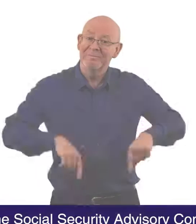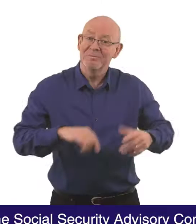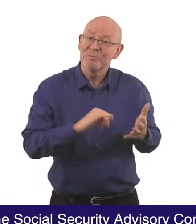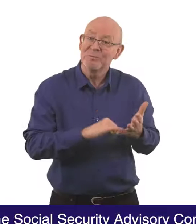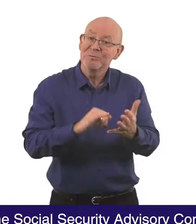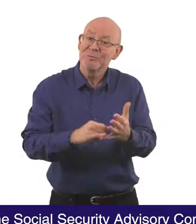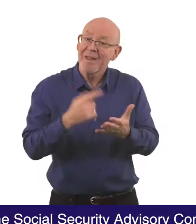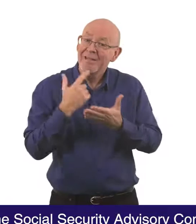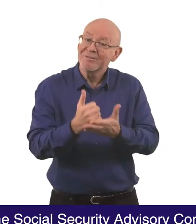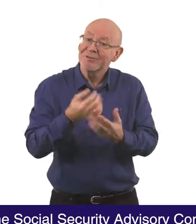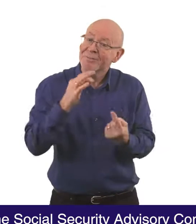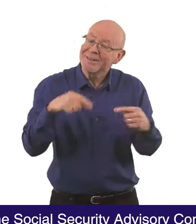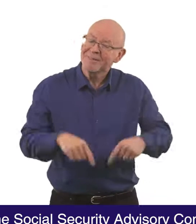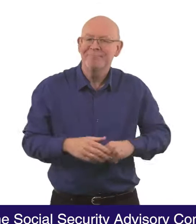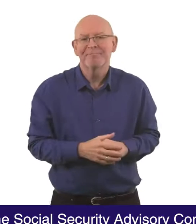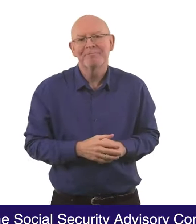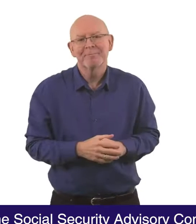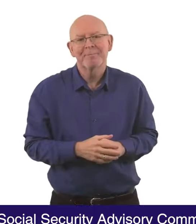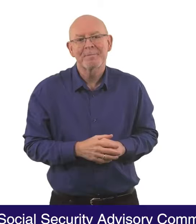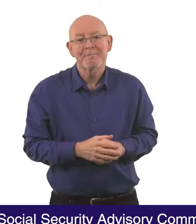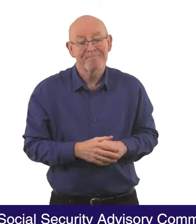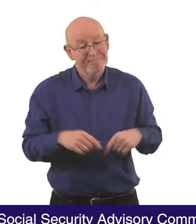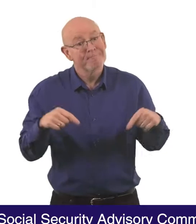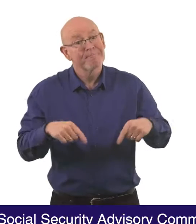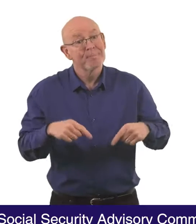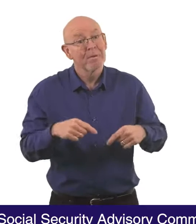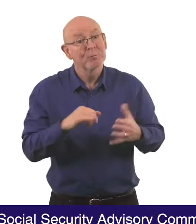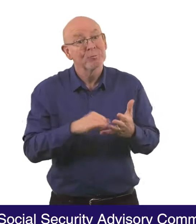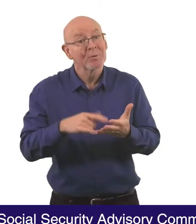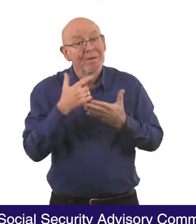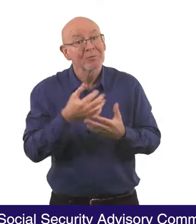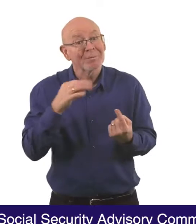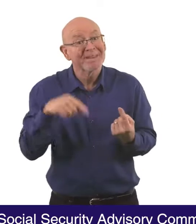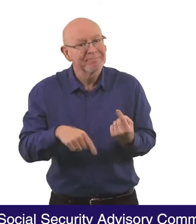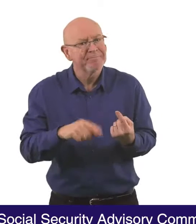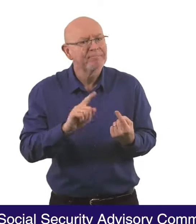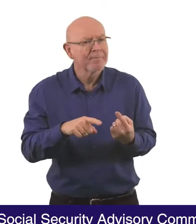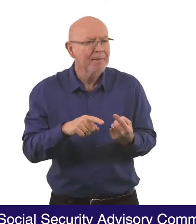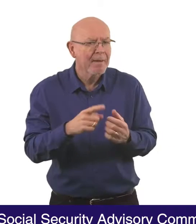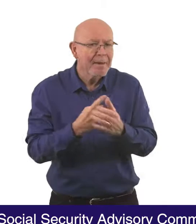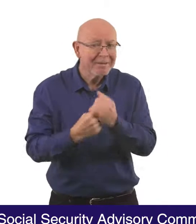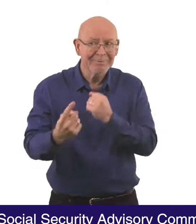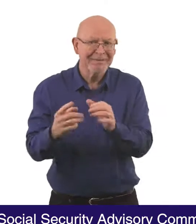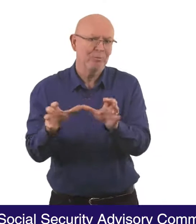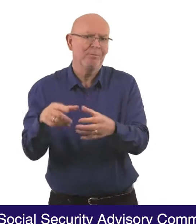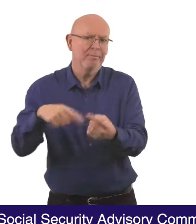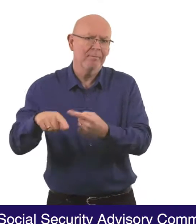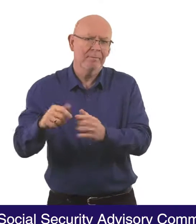We're the Social Security Advisory Committee. The Social Security Advisory Committee is an independent group